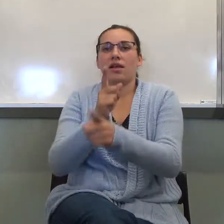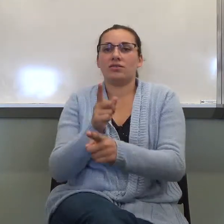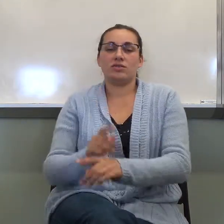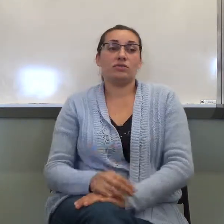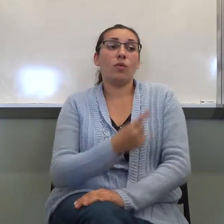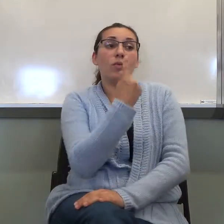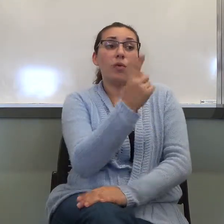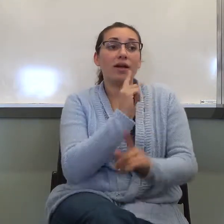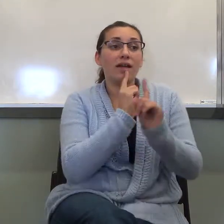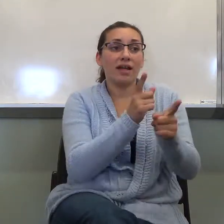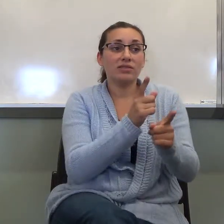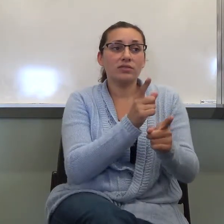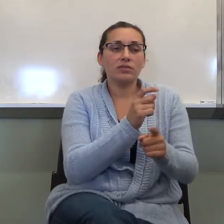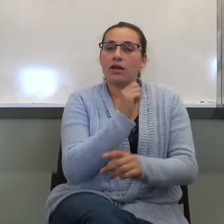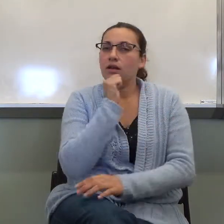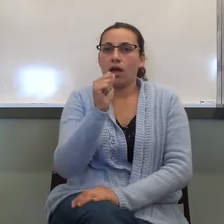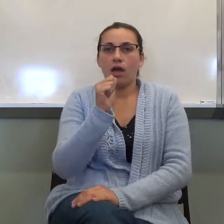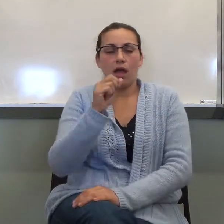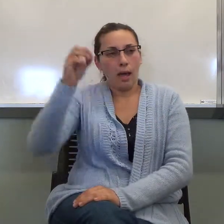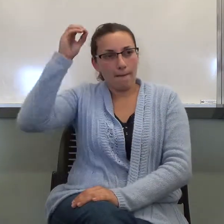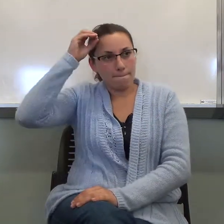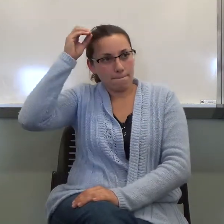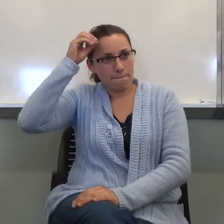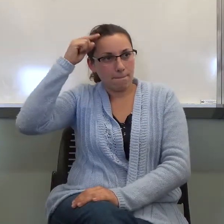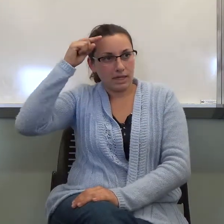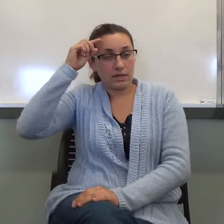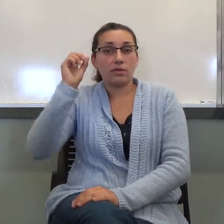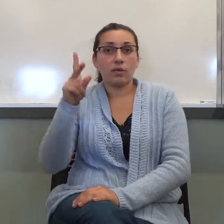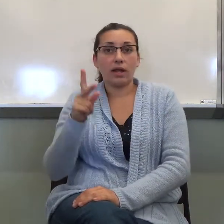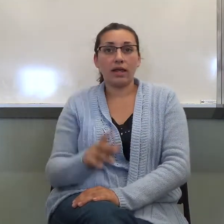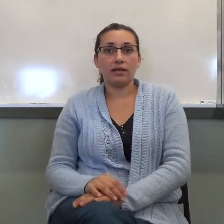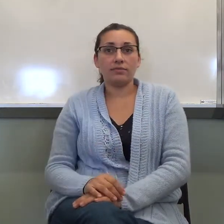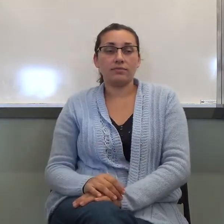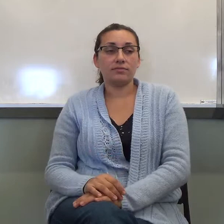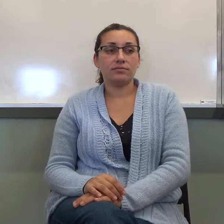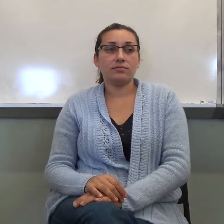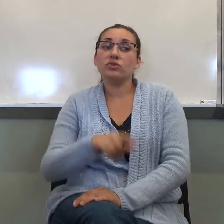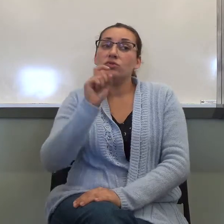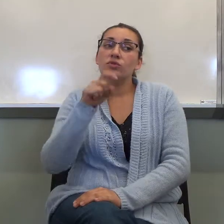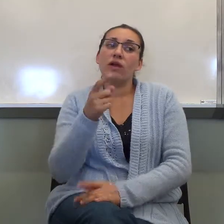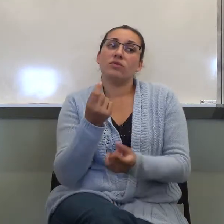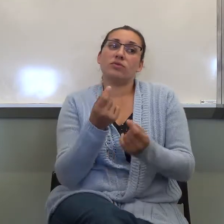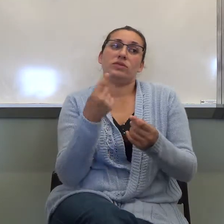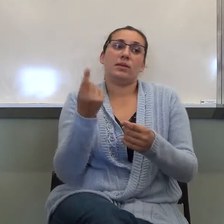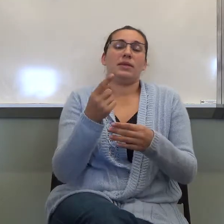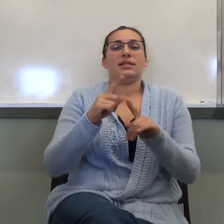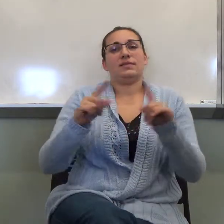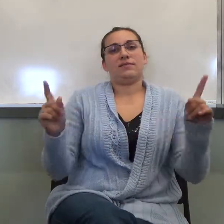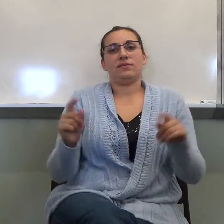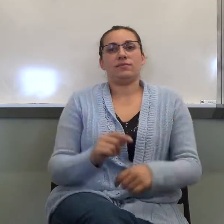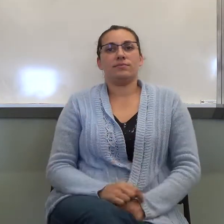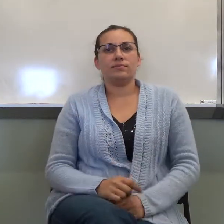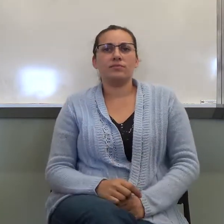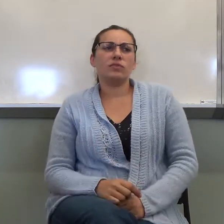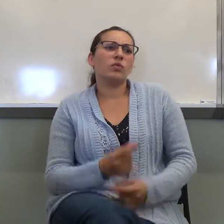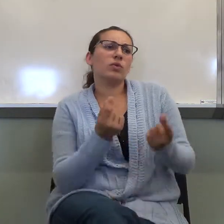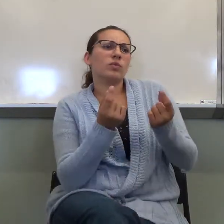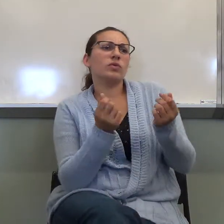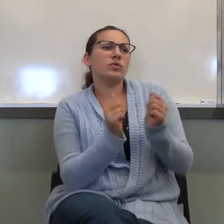to your opinion. So we have to do something besides that. And if that's not enough, then what do we do with something like minus 3 minus a